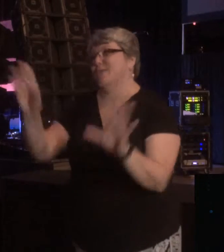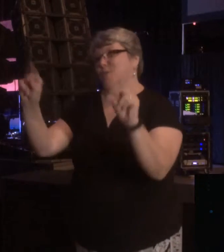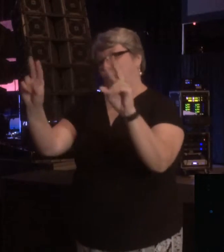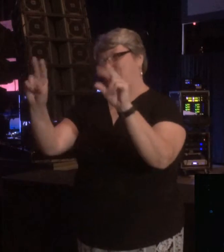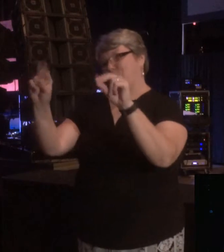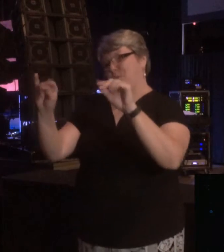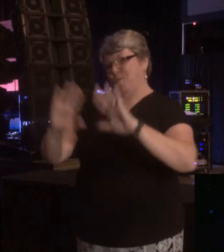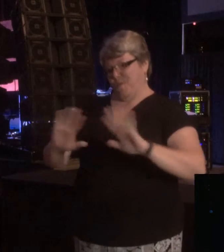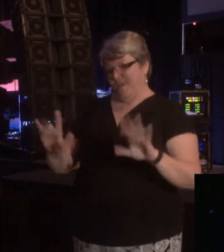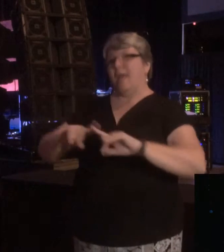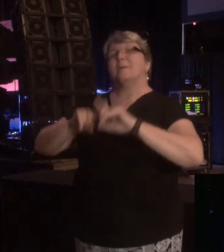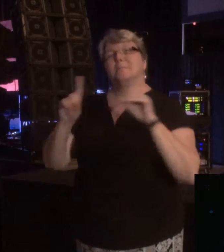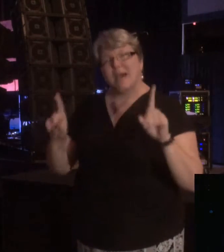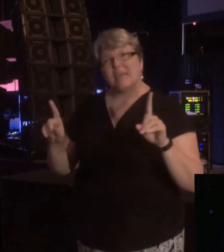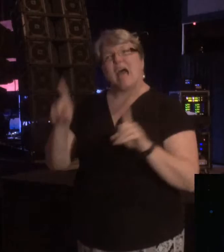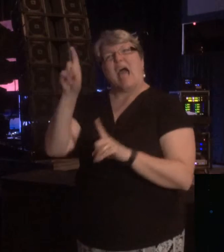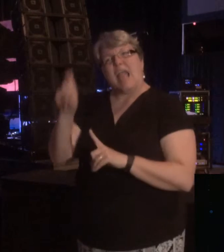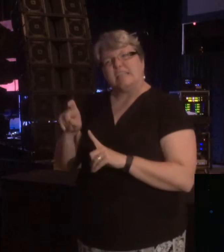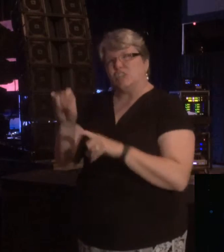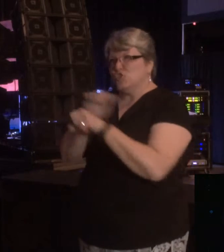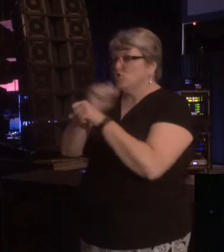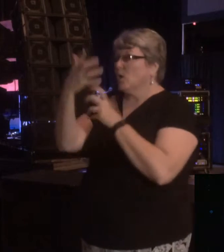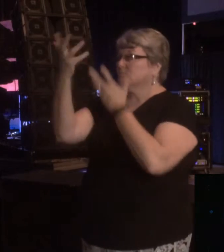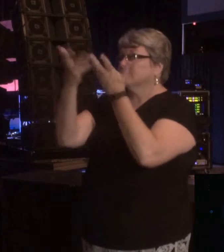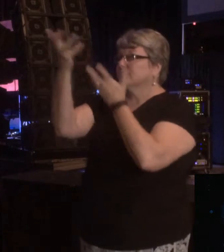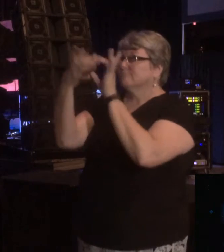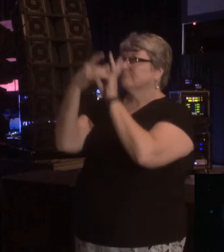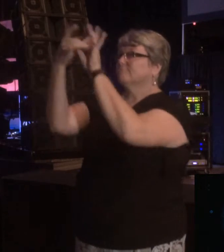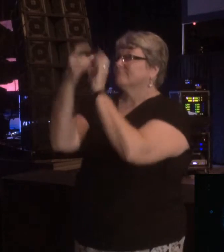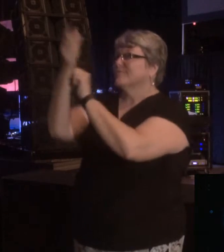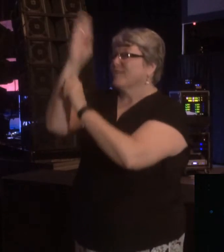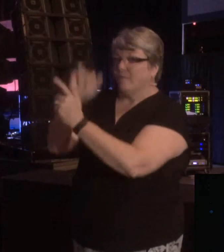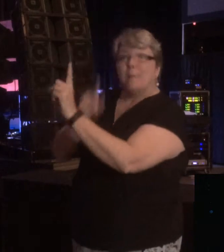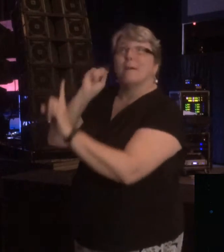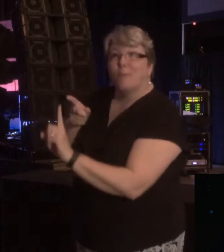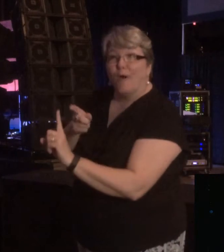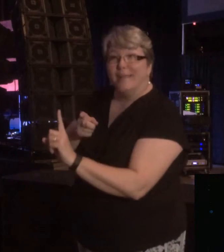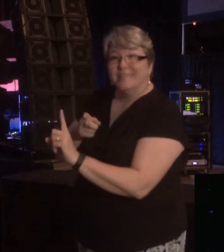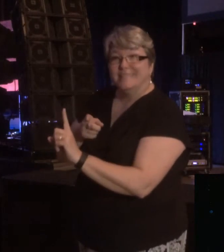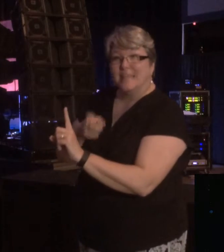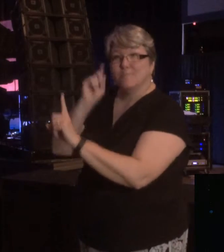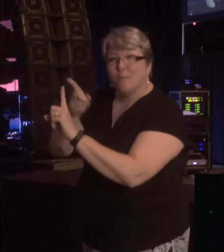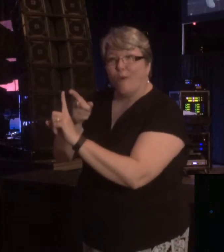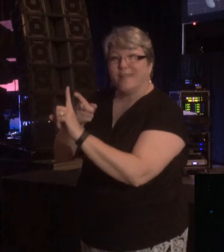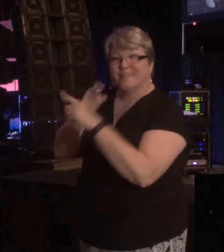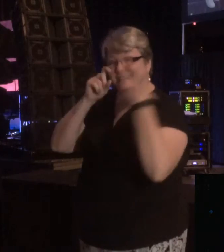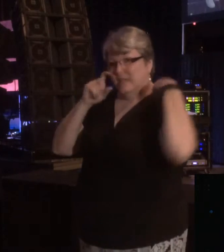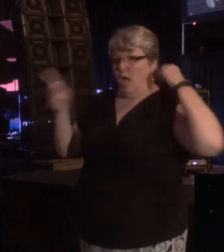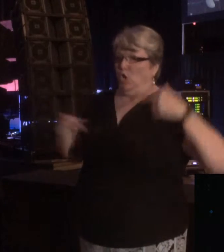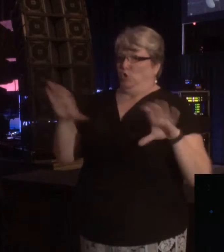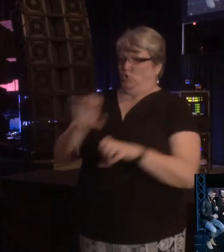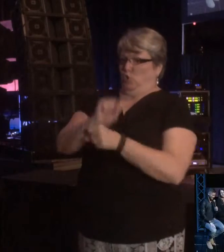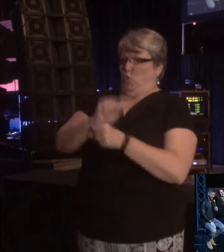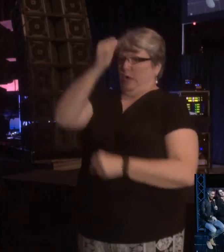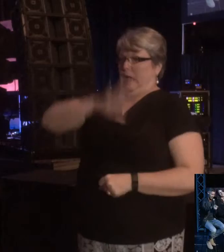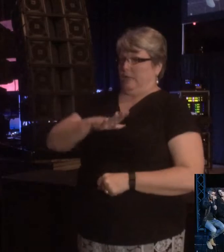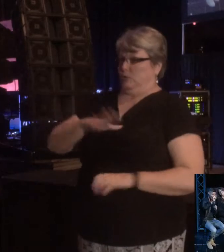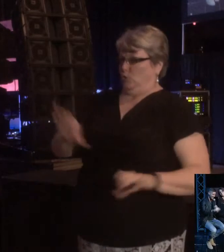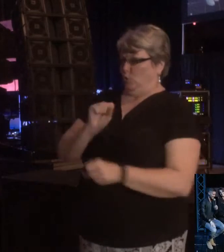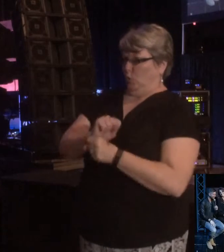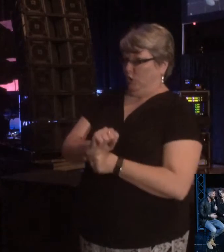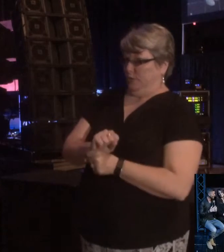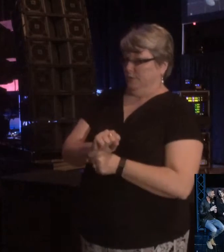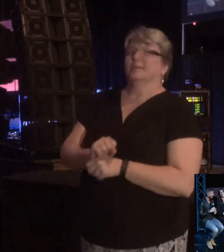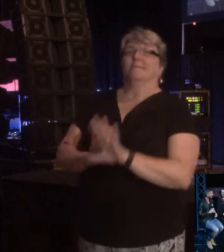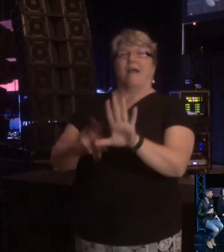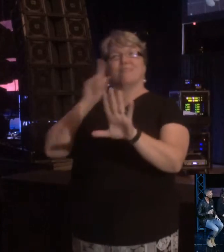want to be with me. It's just that moving engagement is a big decision. Because the hope is it'll end in marriage, and it's closer than just